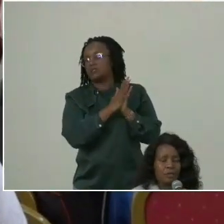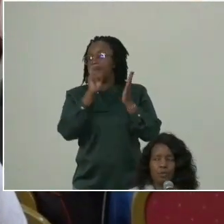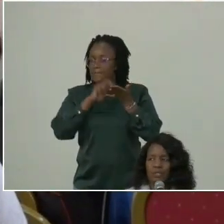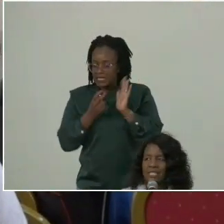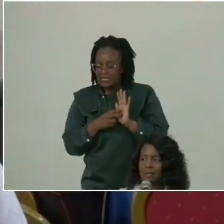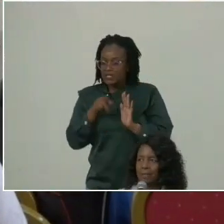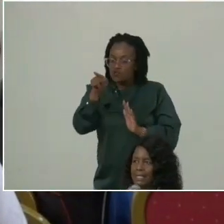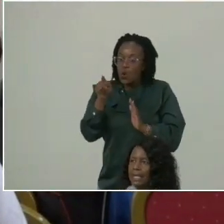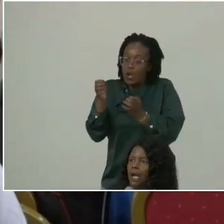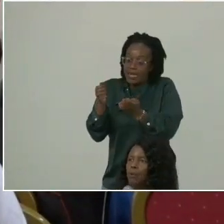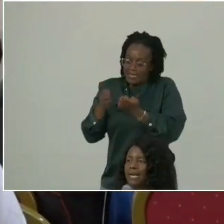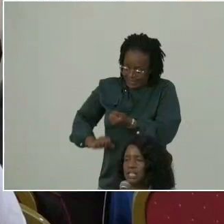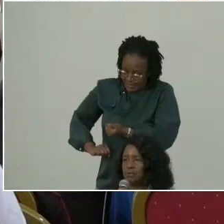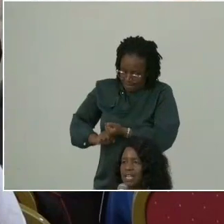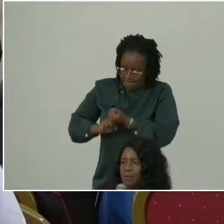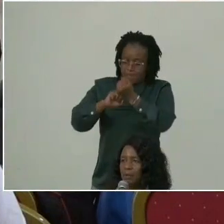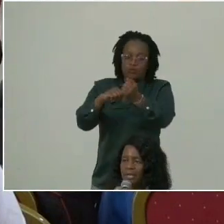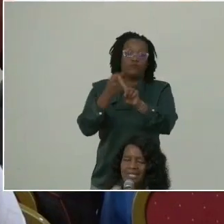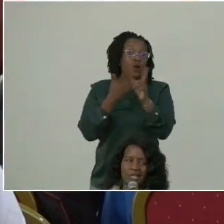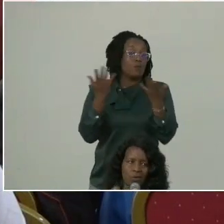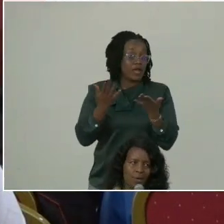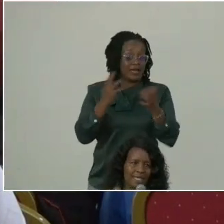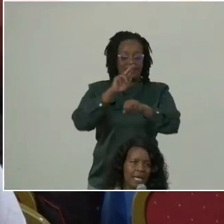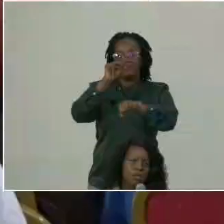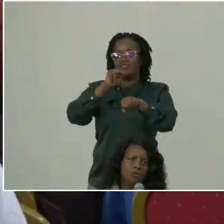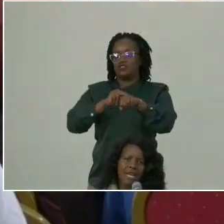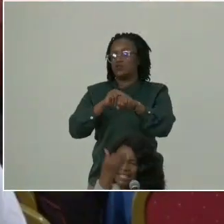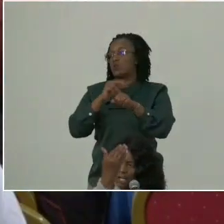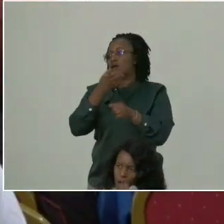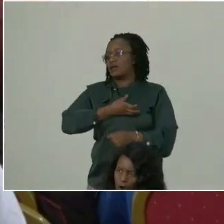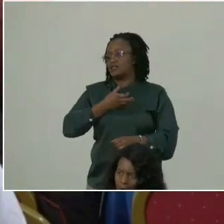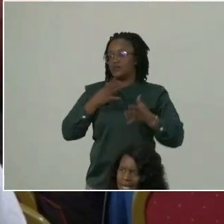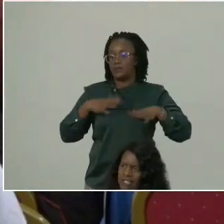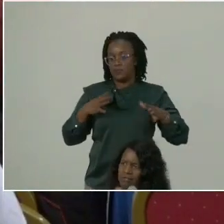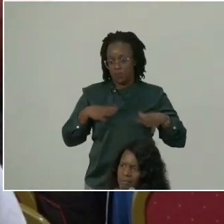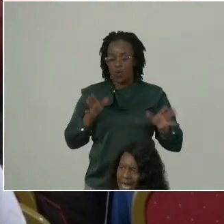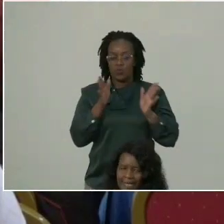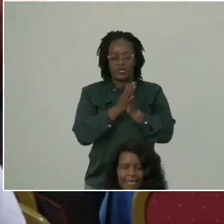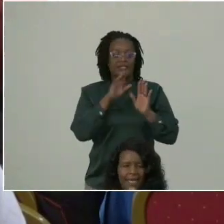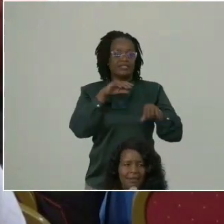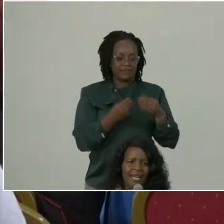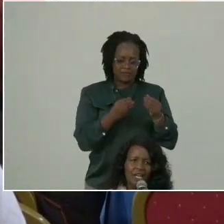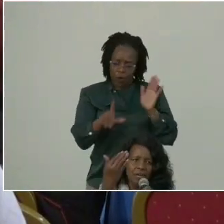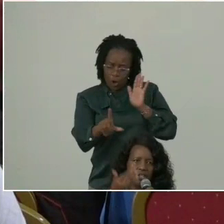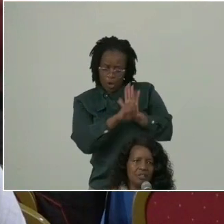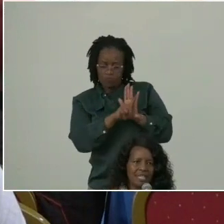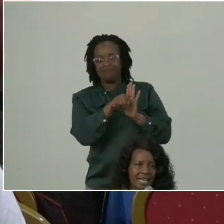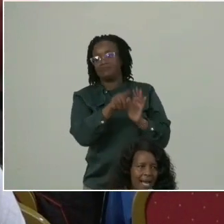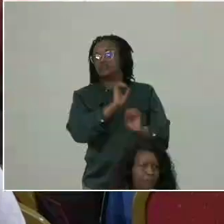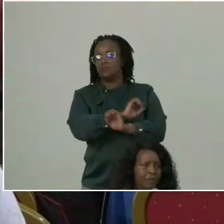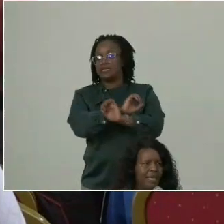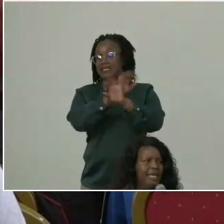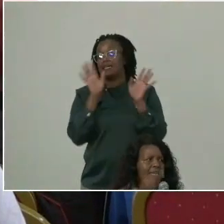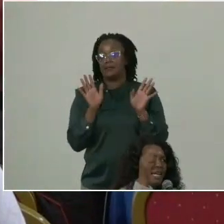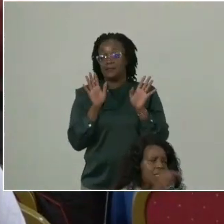for Persons with Disabilities, working together with all the stakeholders, so that the law is streamlined. The regulations are